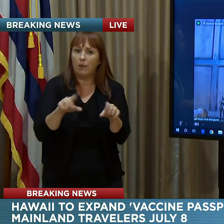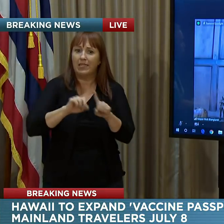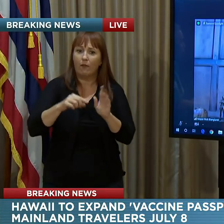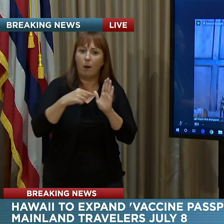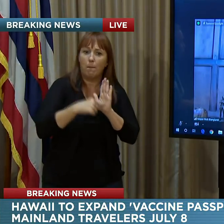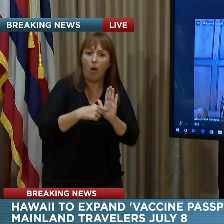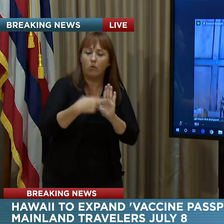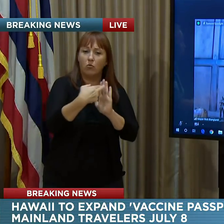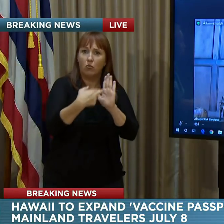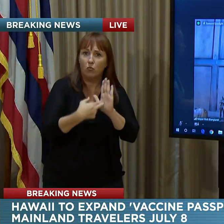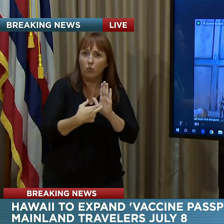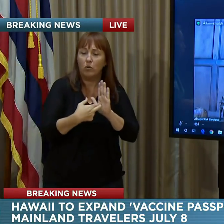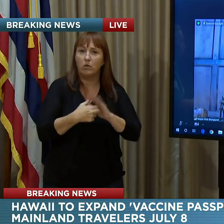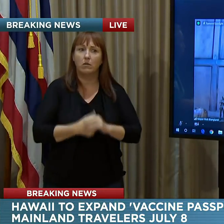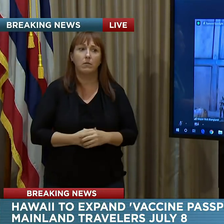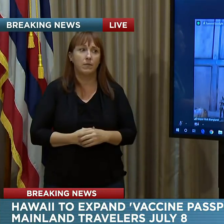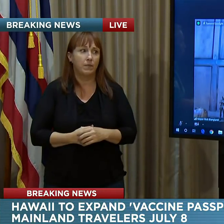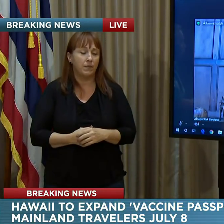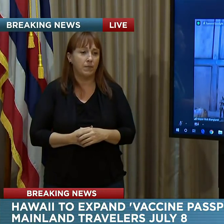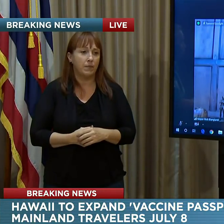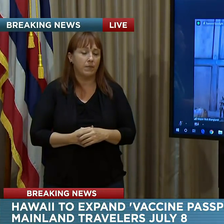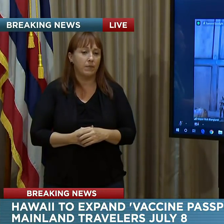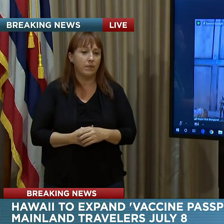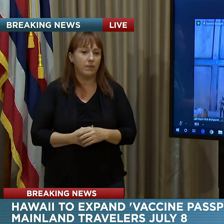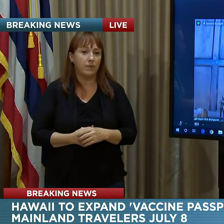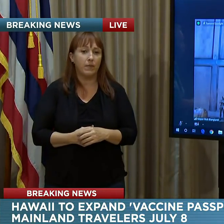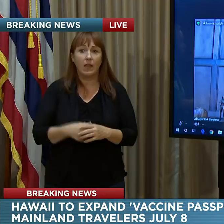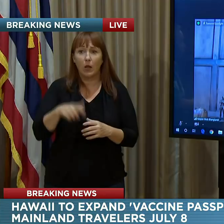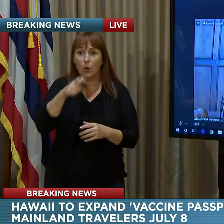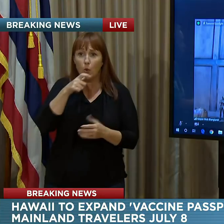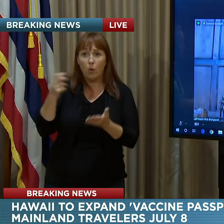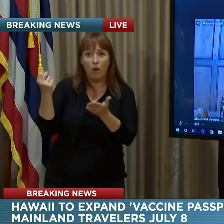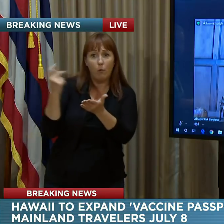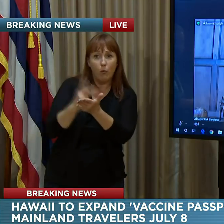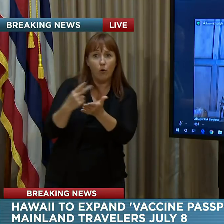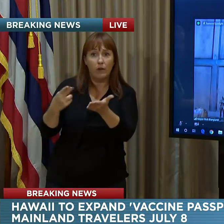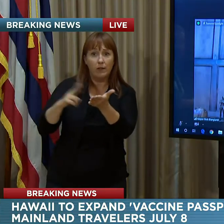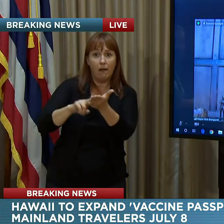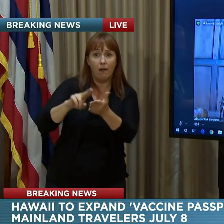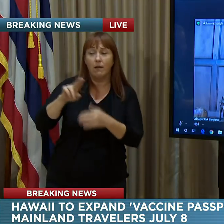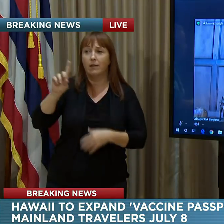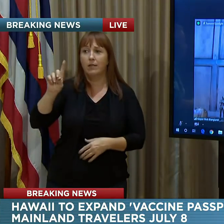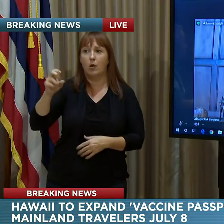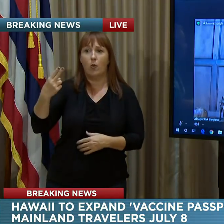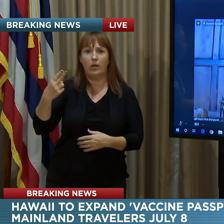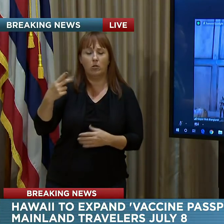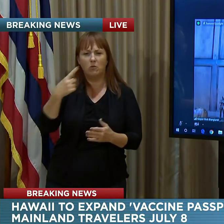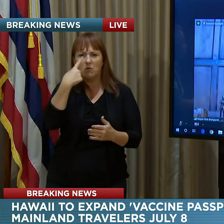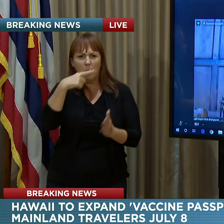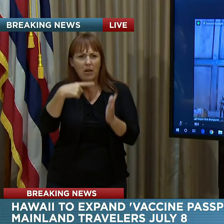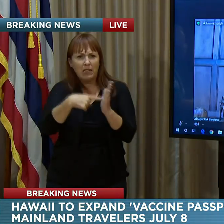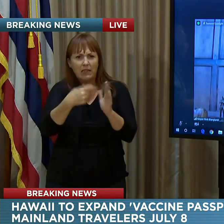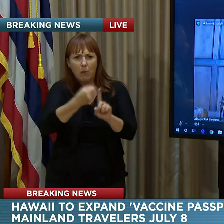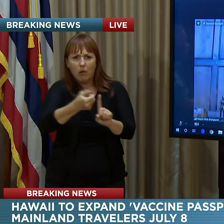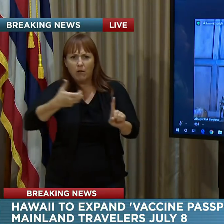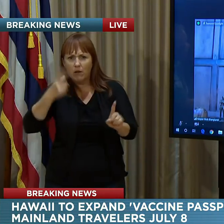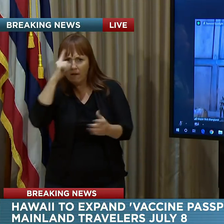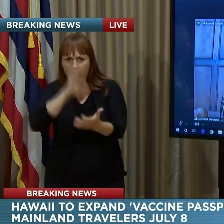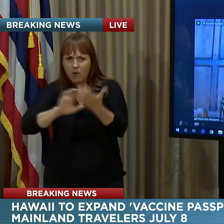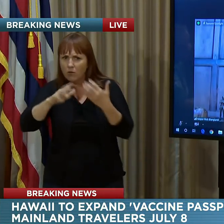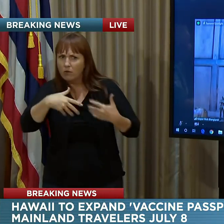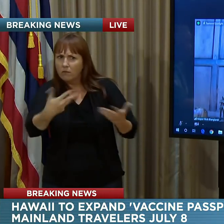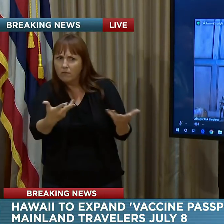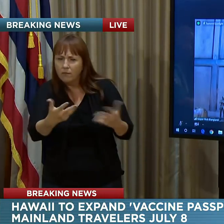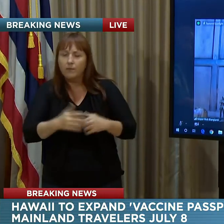and rules, if you will, been direct sign-off by the DOH. So maybe give me an example of what you're talking about. I don't know what you're confused about. Yeah,